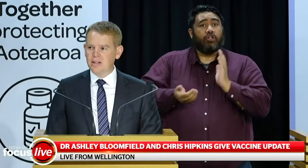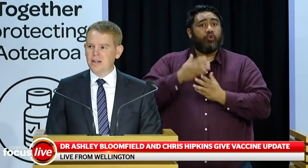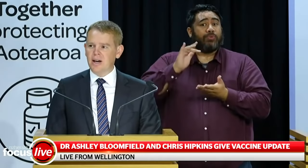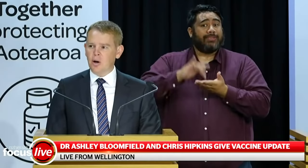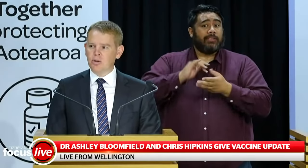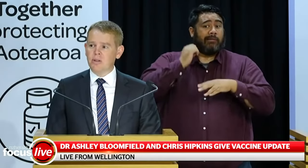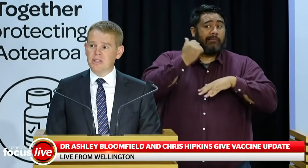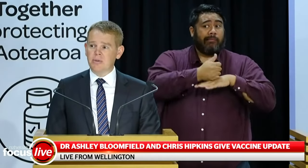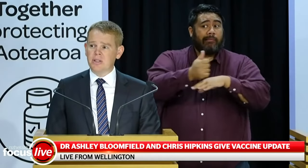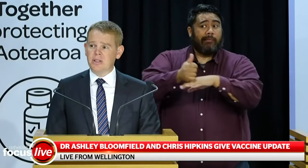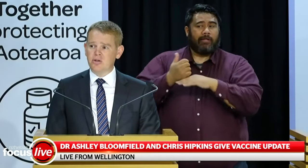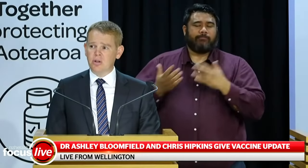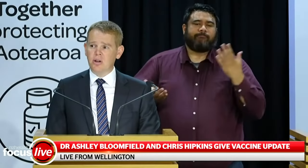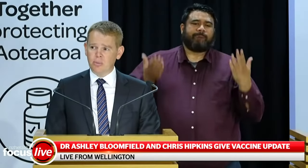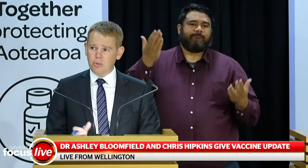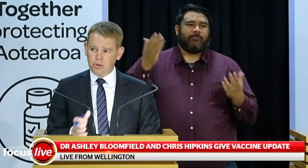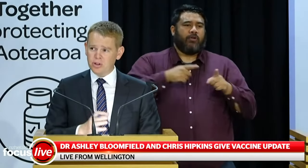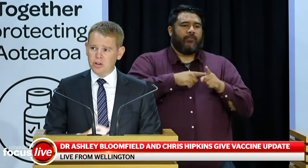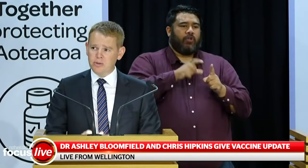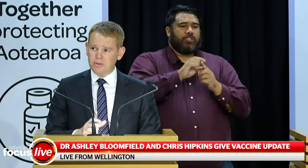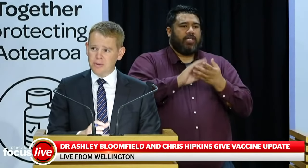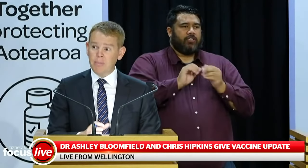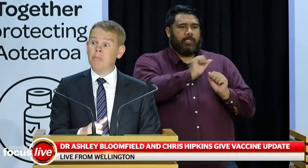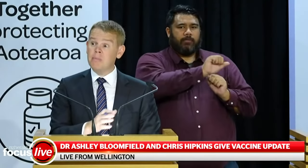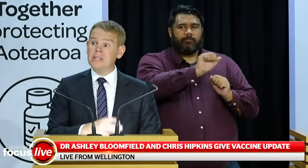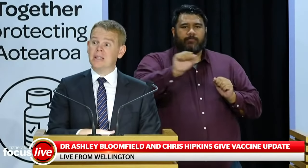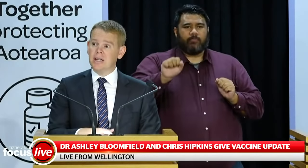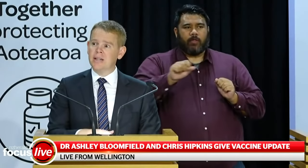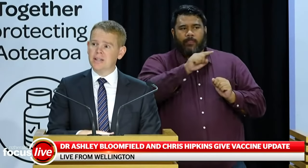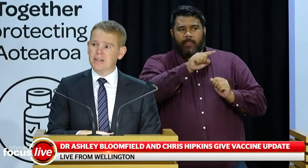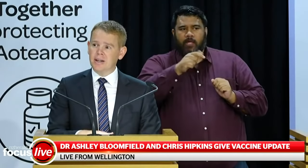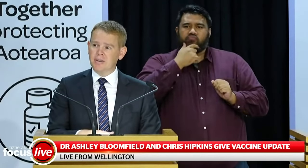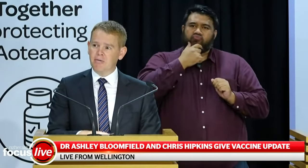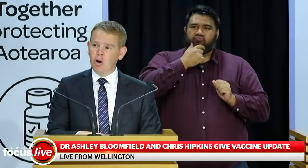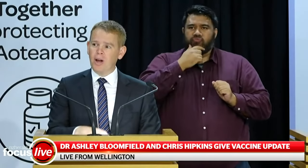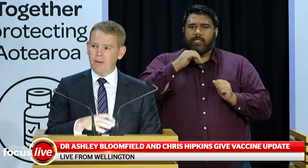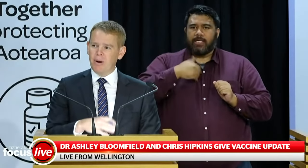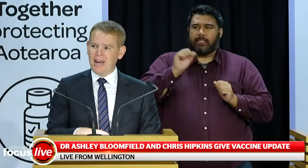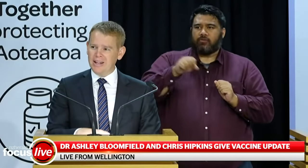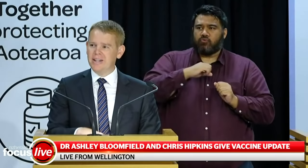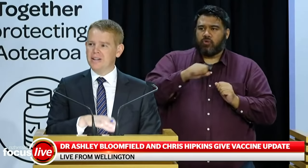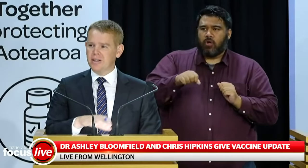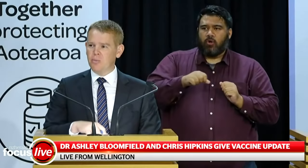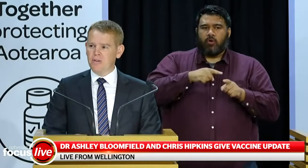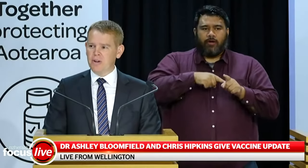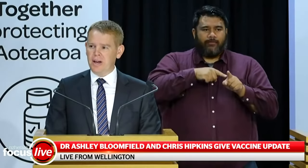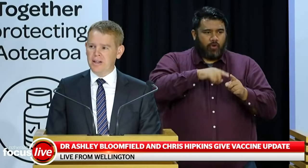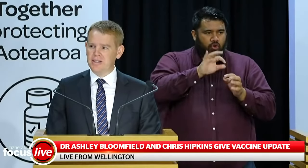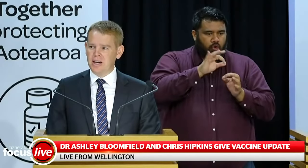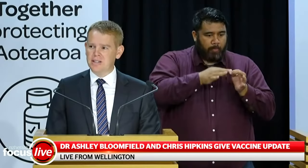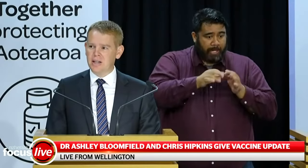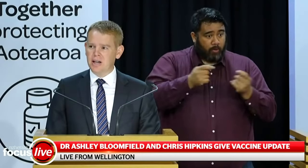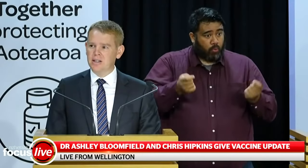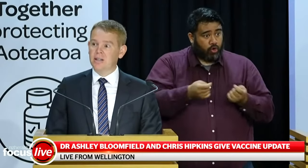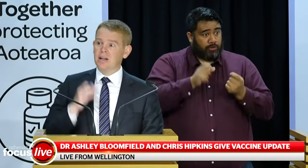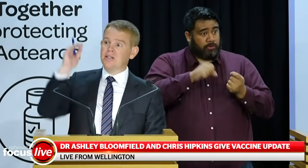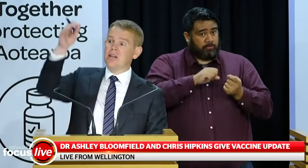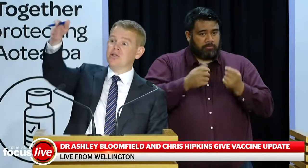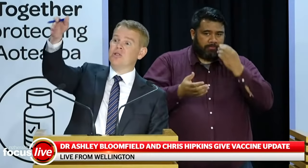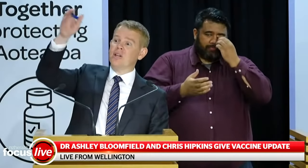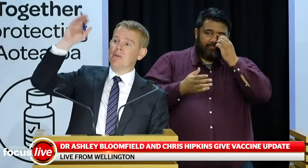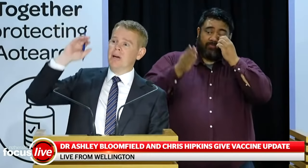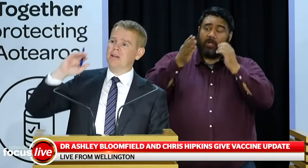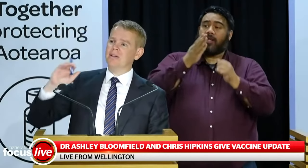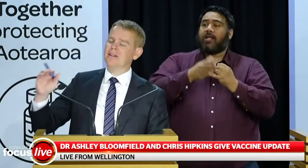now and then ultimately is up to the district health boards in terms of them meeting the rollout plan that we've set out today.